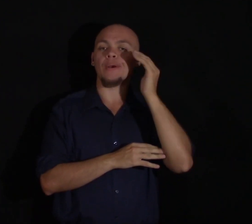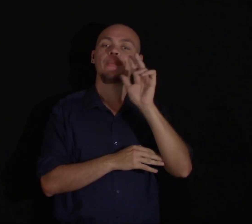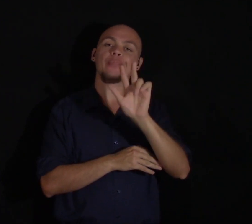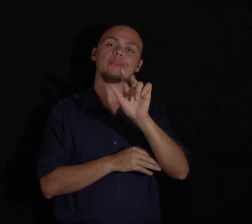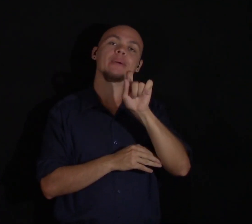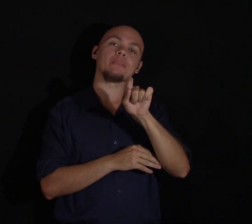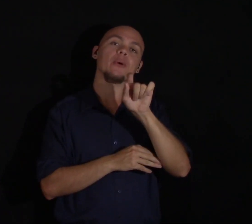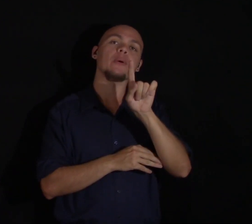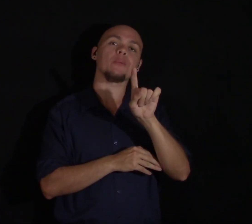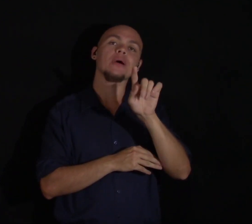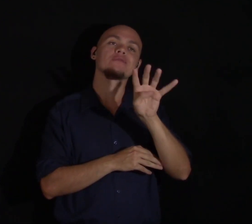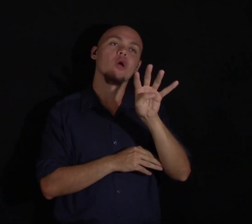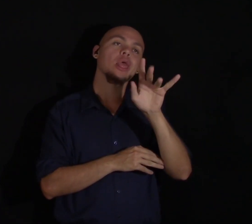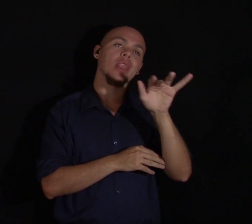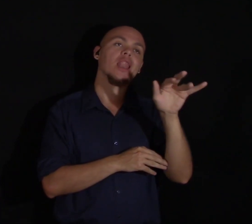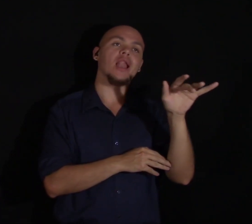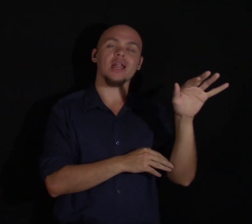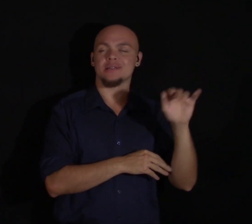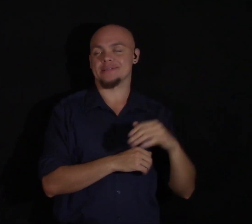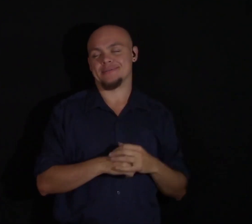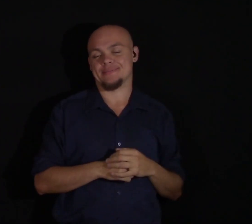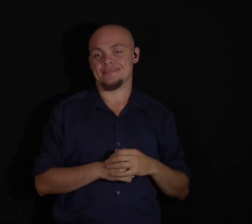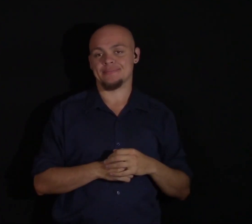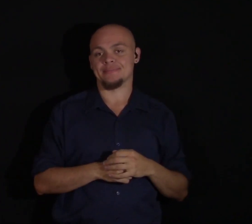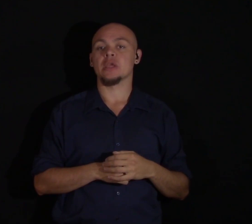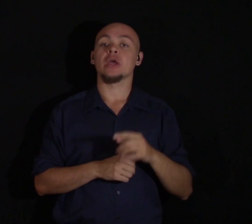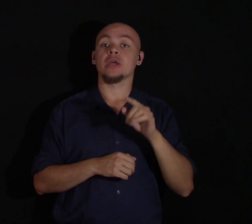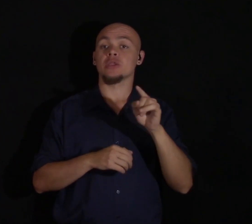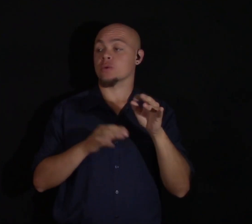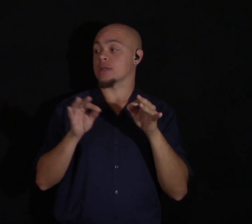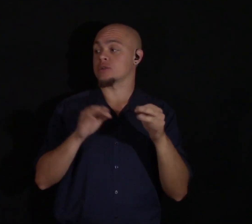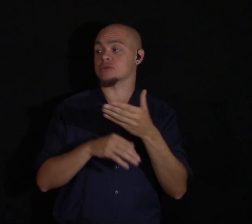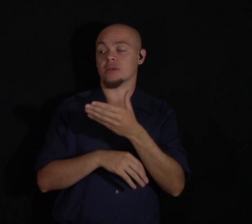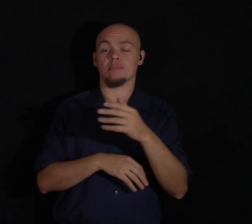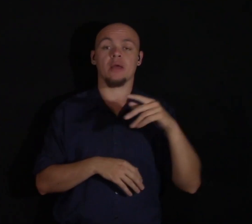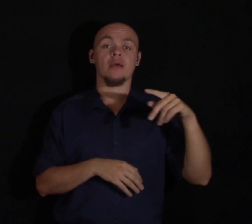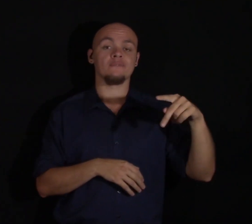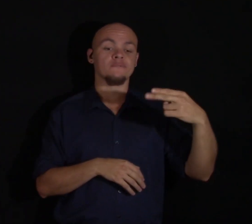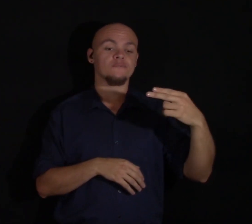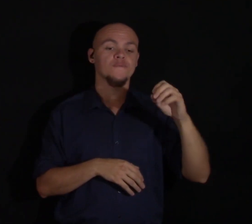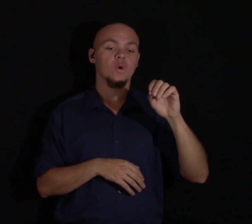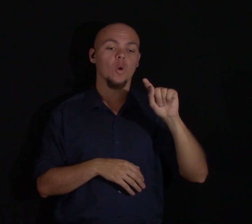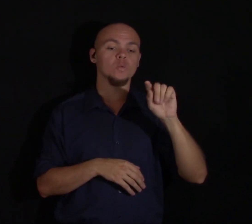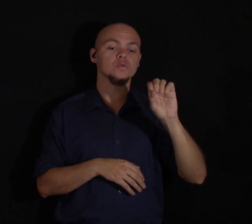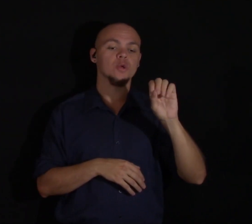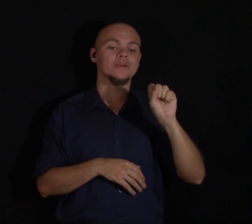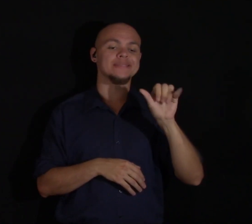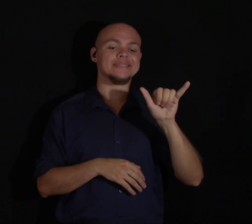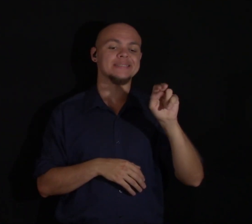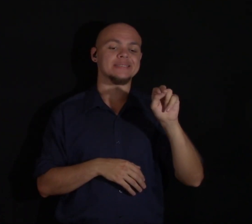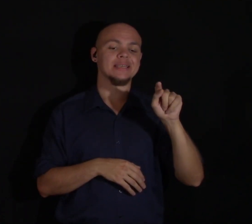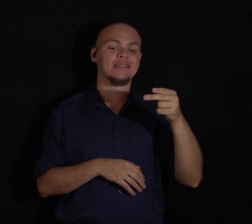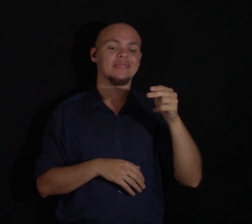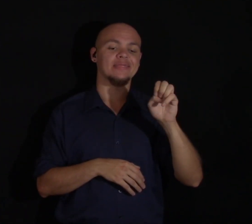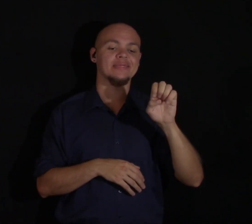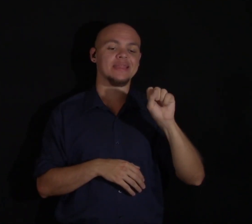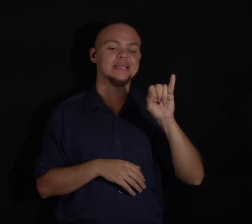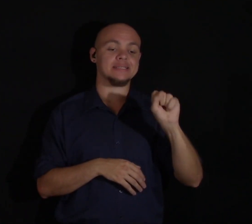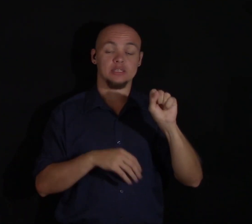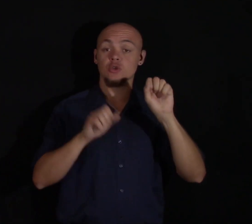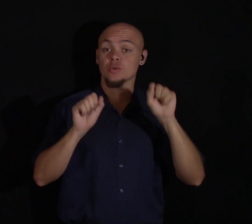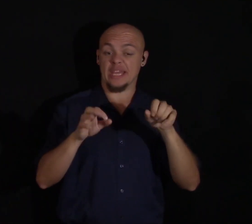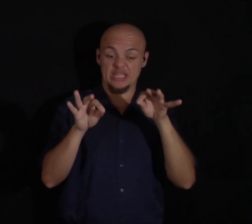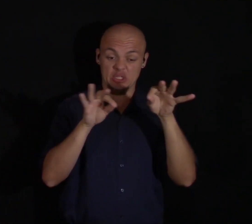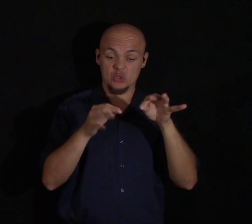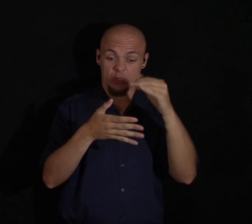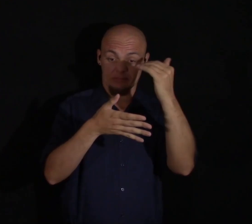3.14. And perhaps you can even describe the stages of photosynthesis. But